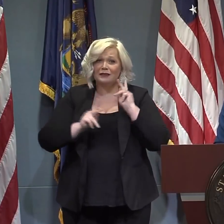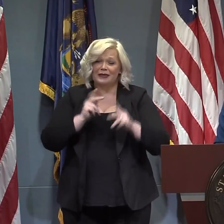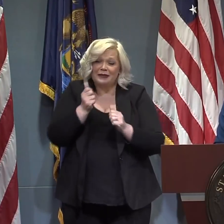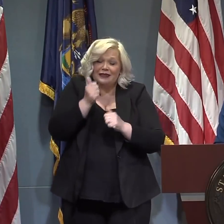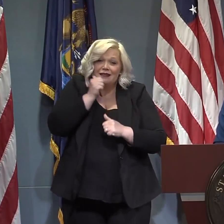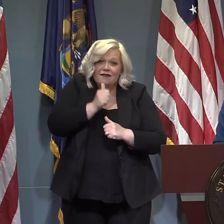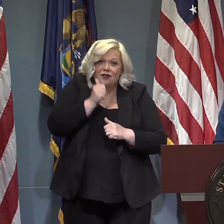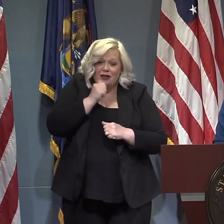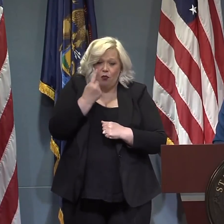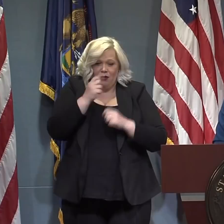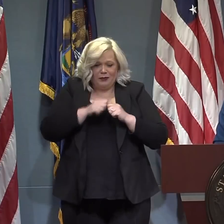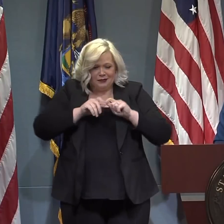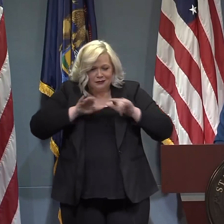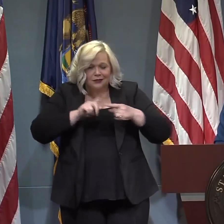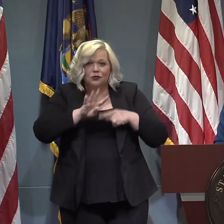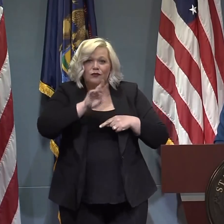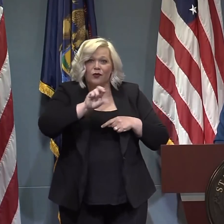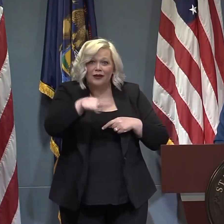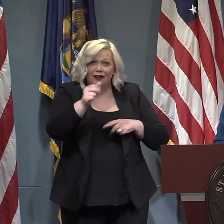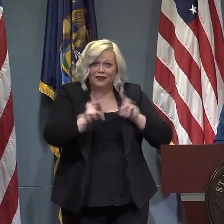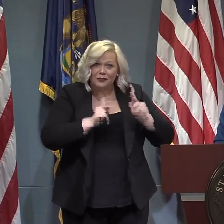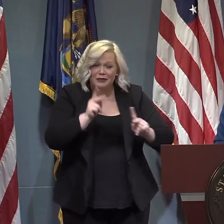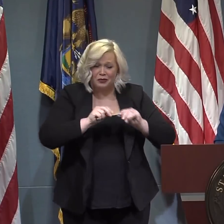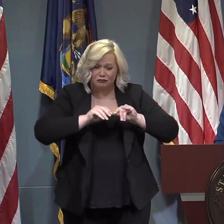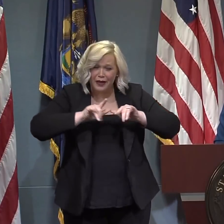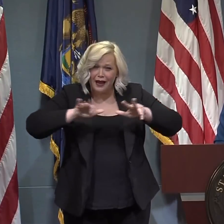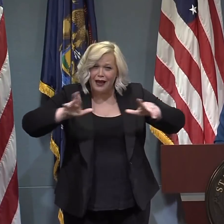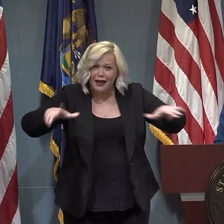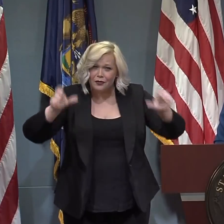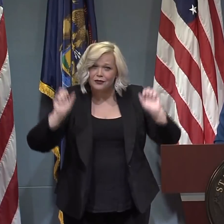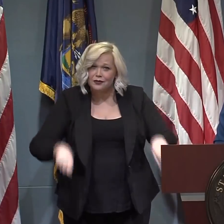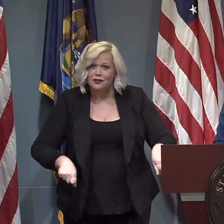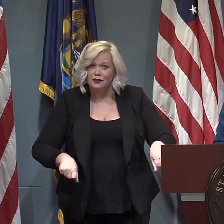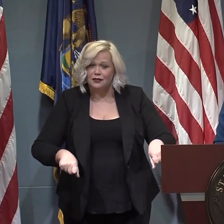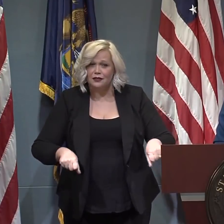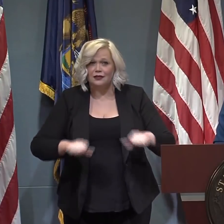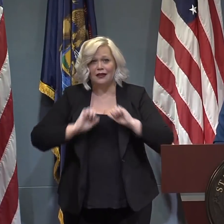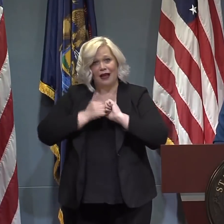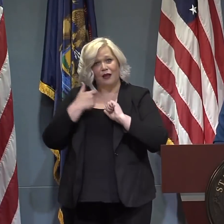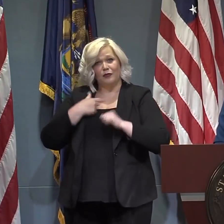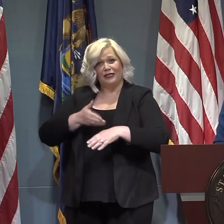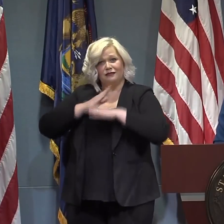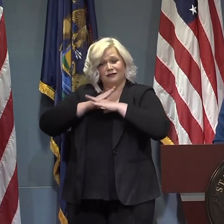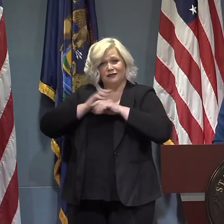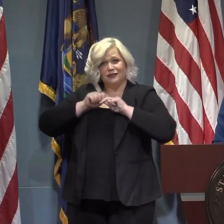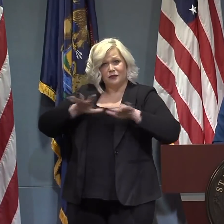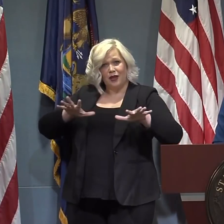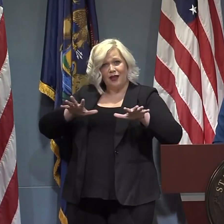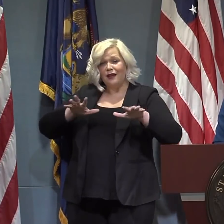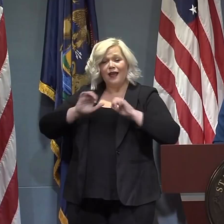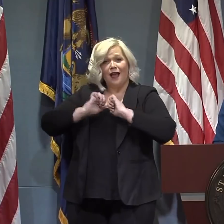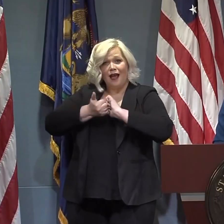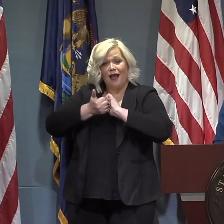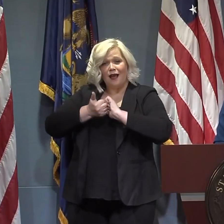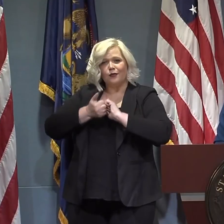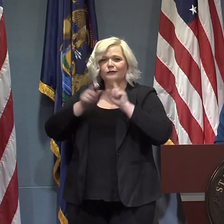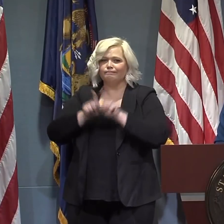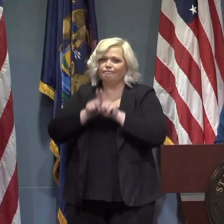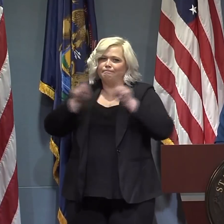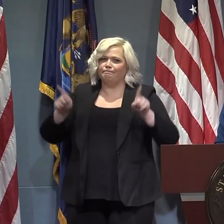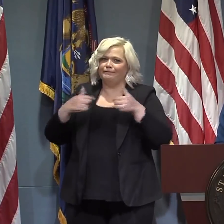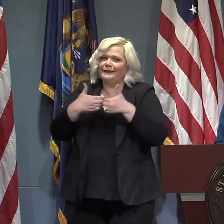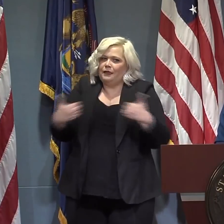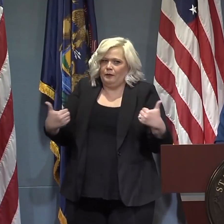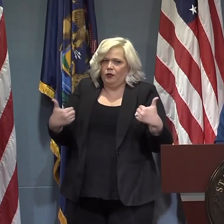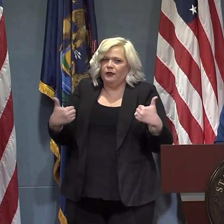in days. The most important tool that we have to fight this virus is social distancing. Until we